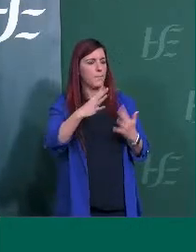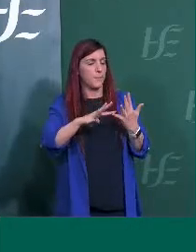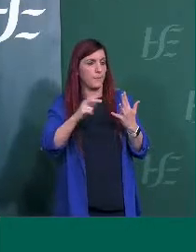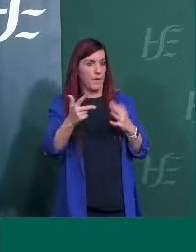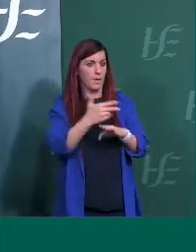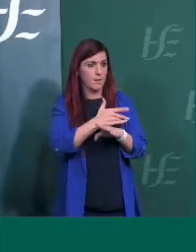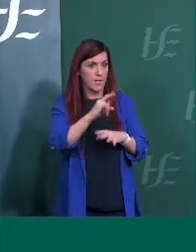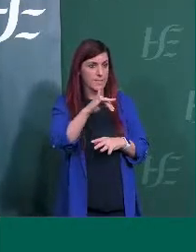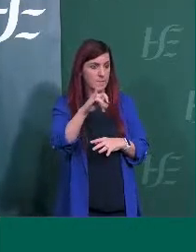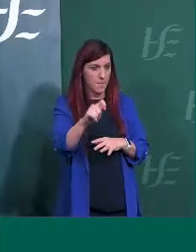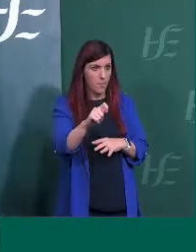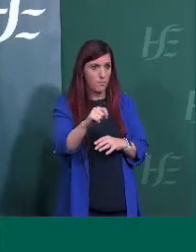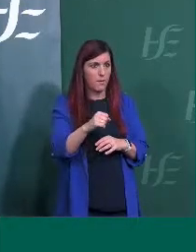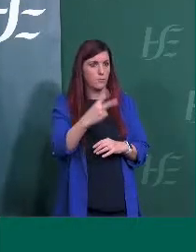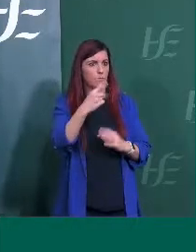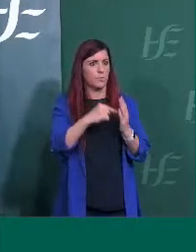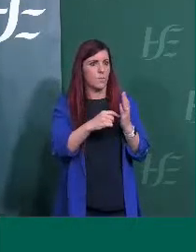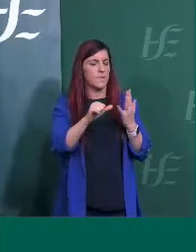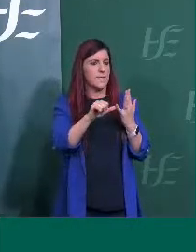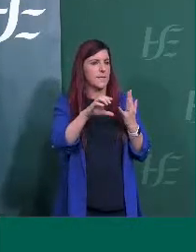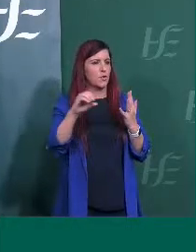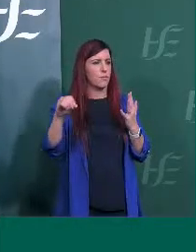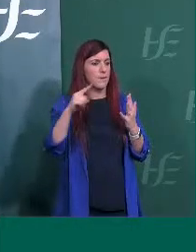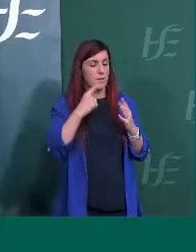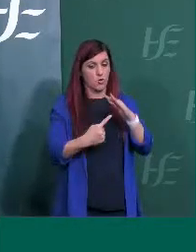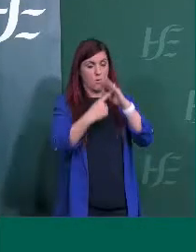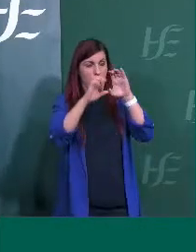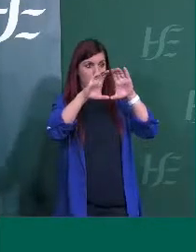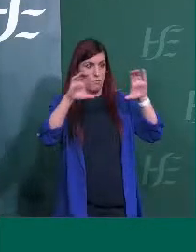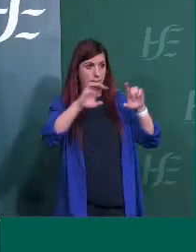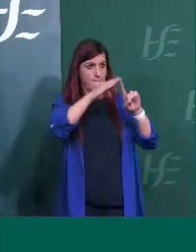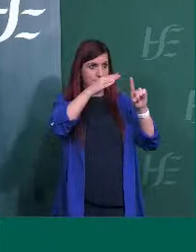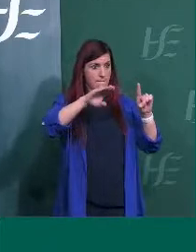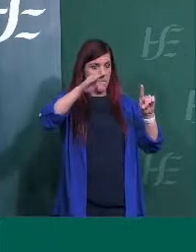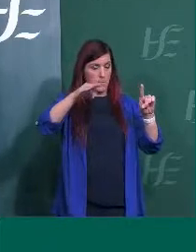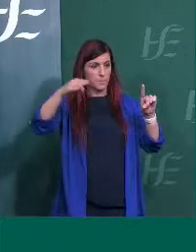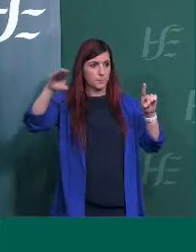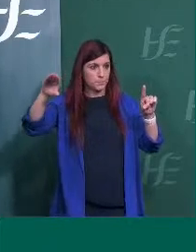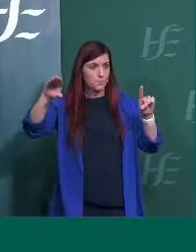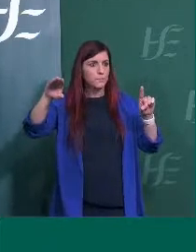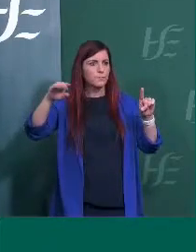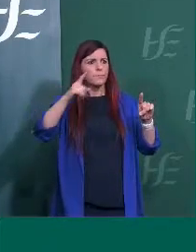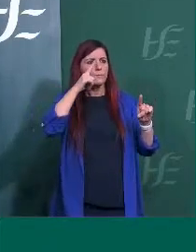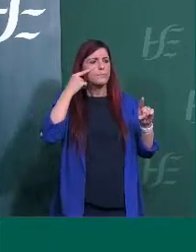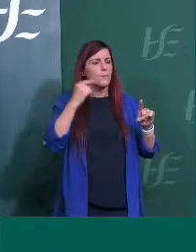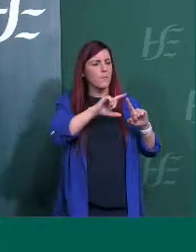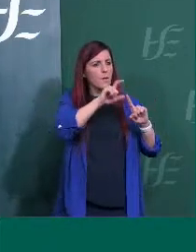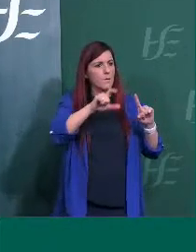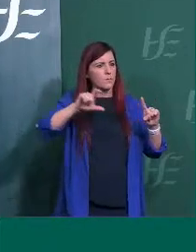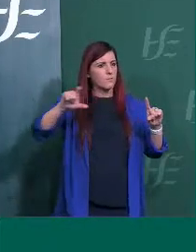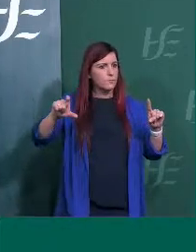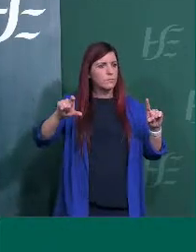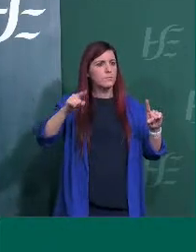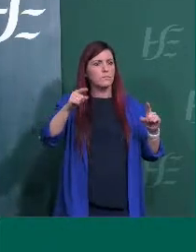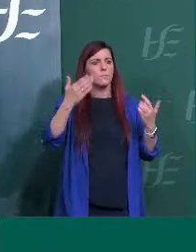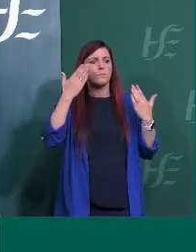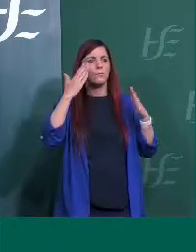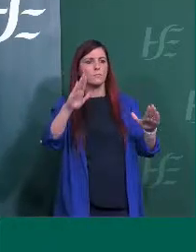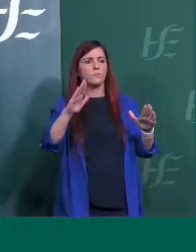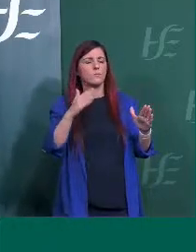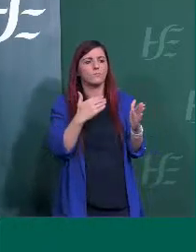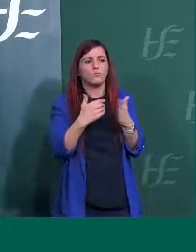to 2,600 now. That's the top graph, gradual rise in number of cases. Blue graph in the middle shows